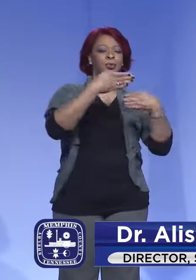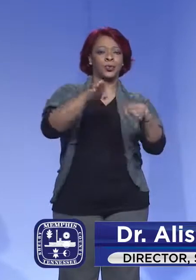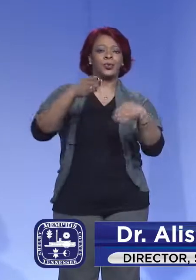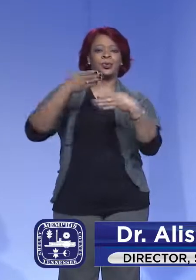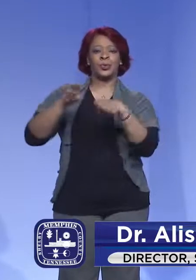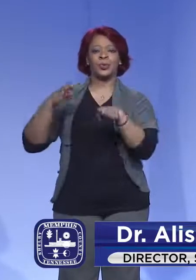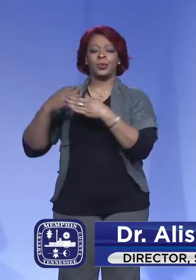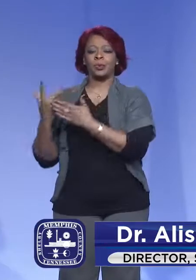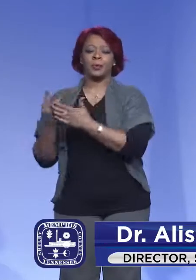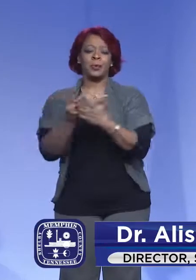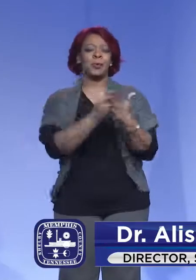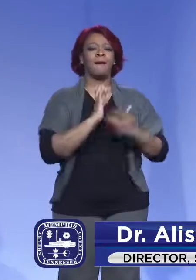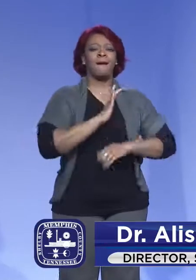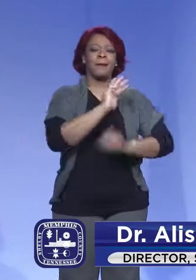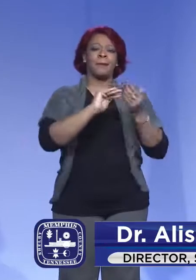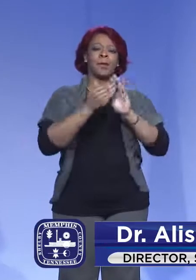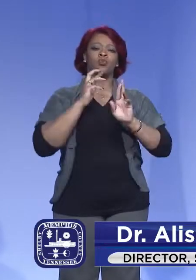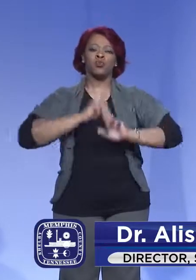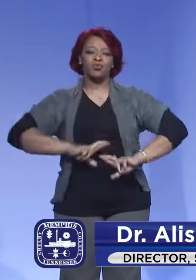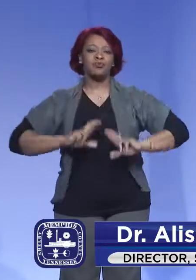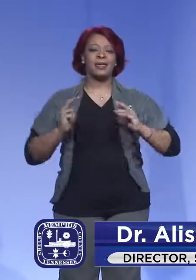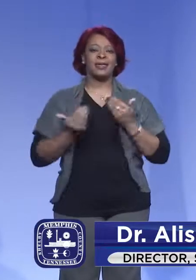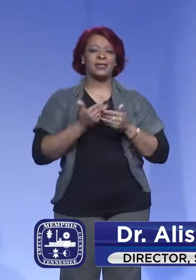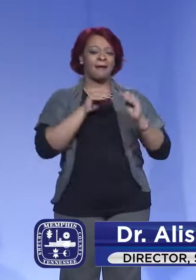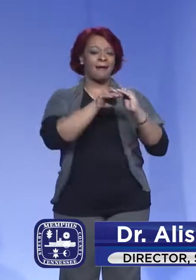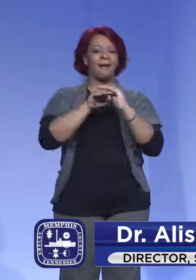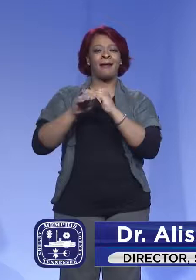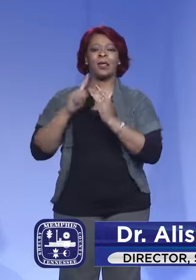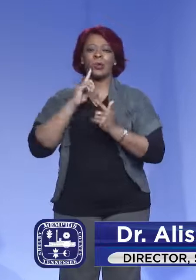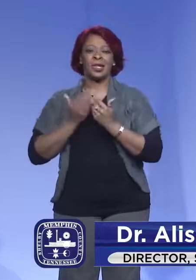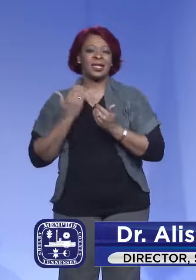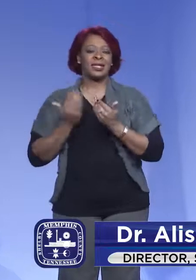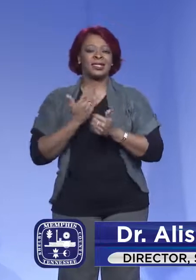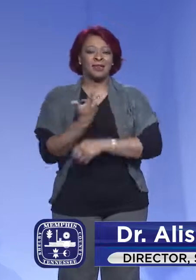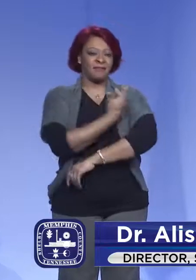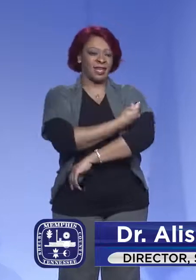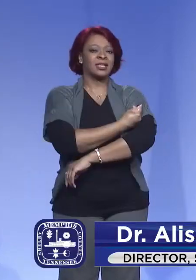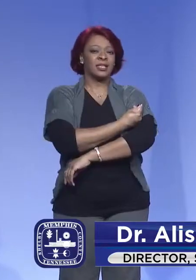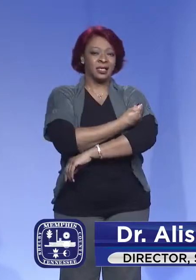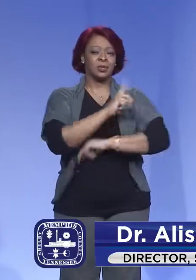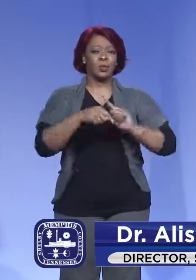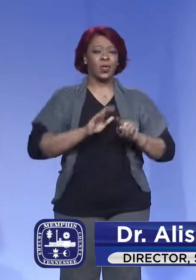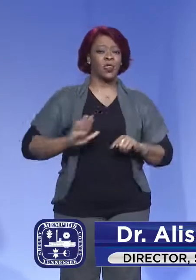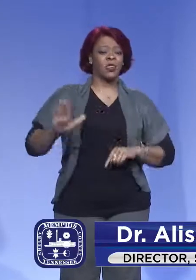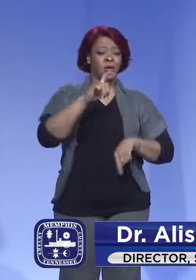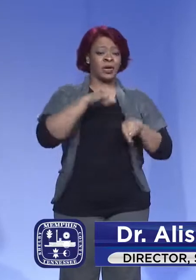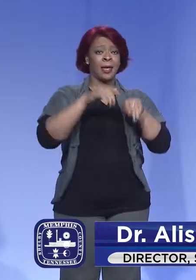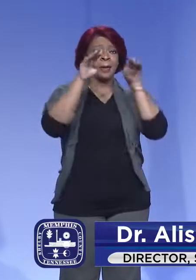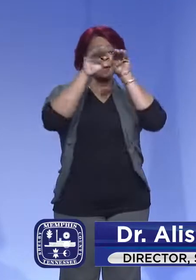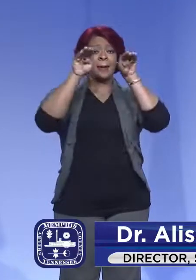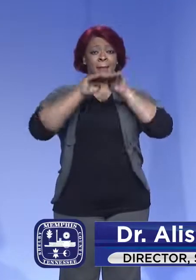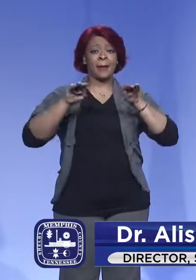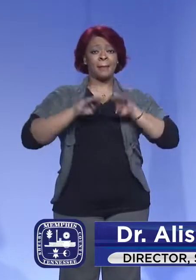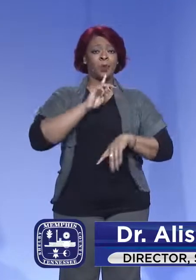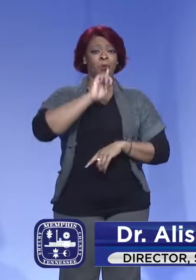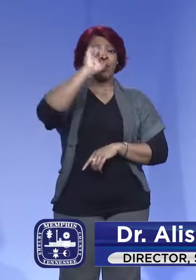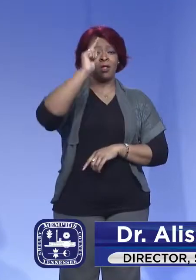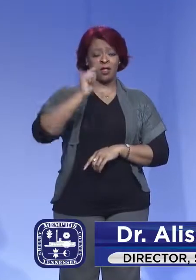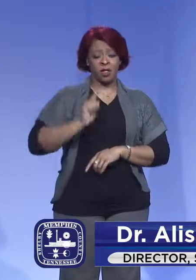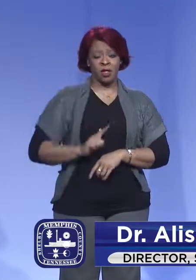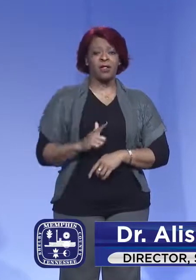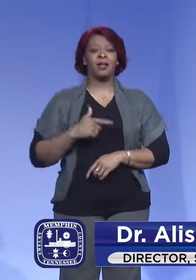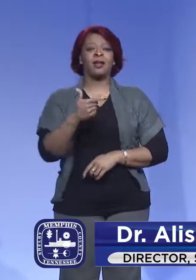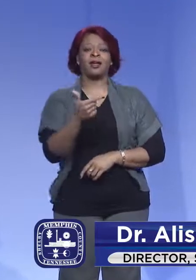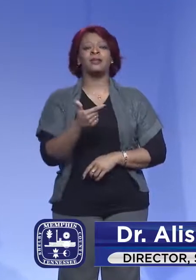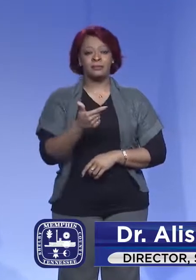our community so that people can readily and easily access vaccine when their phase or the phase that they're eligible to get